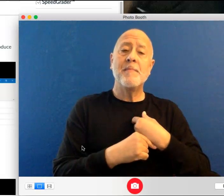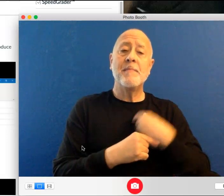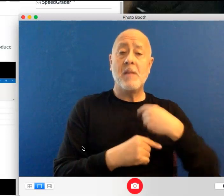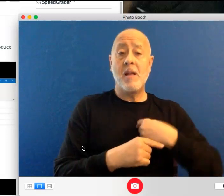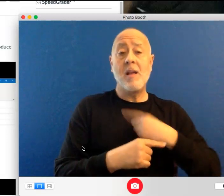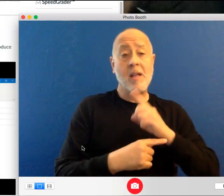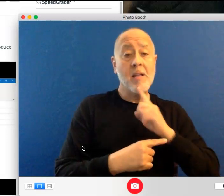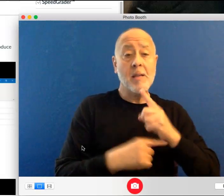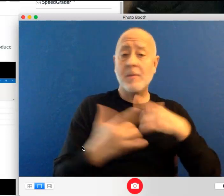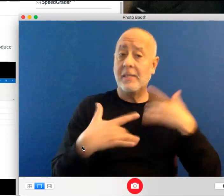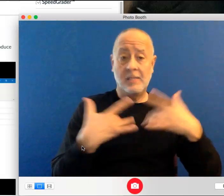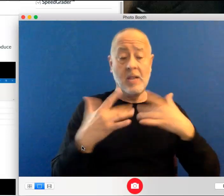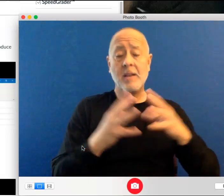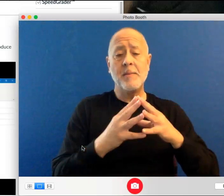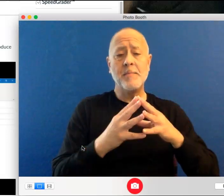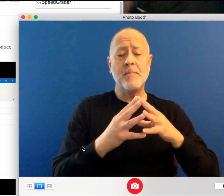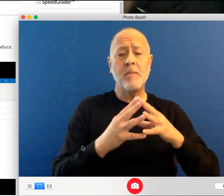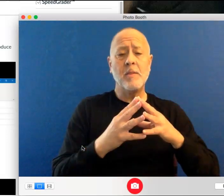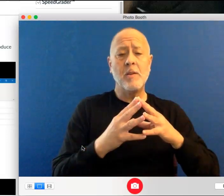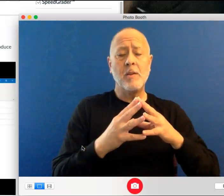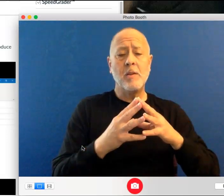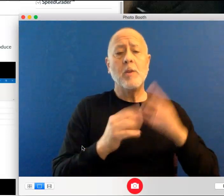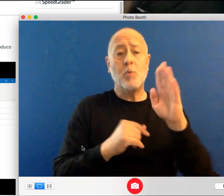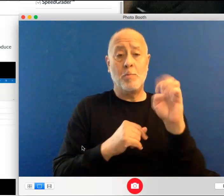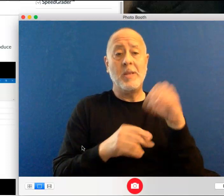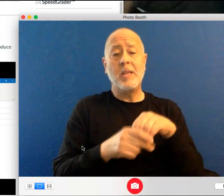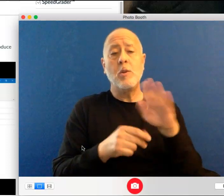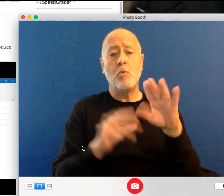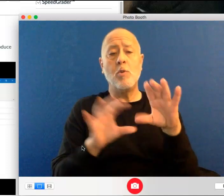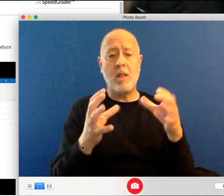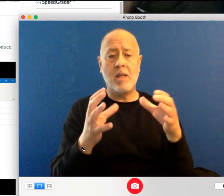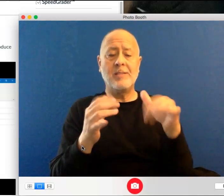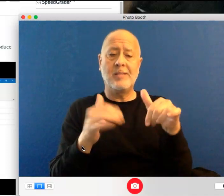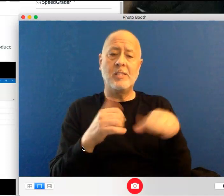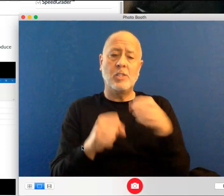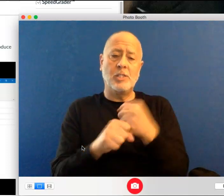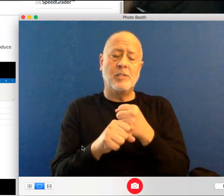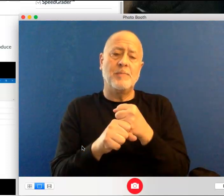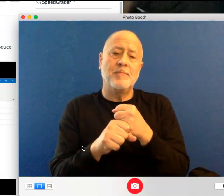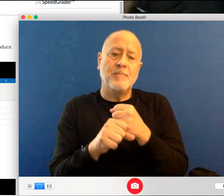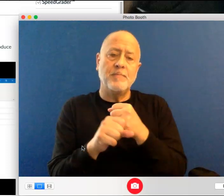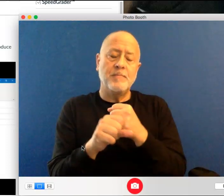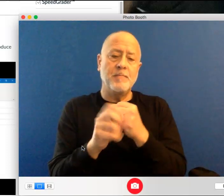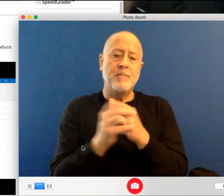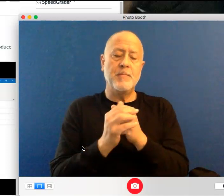I am excited to be in your class this year.